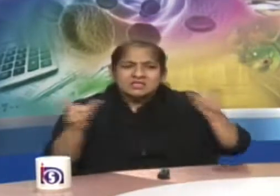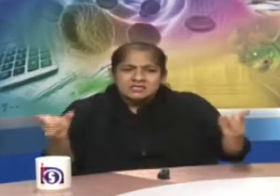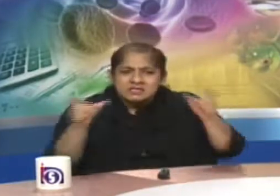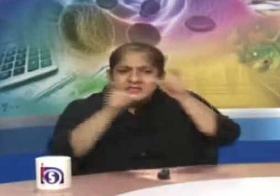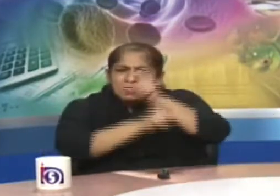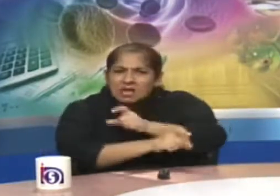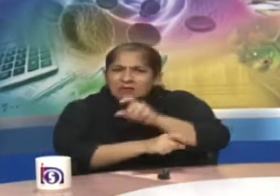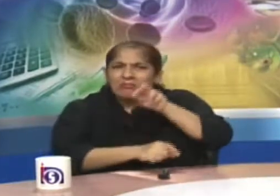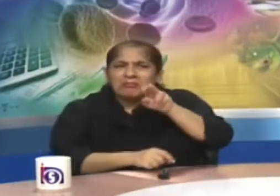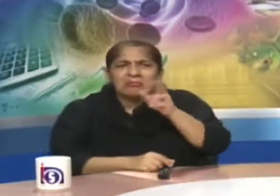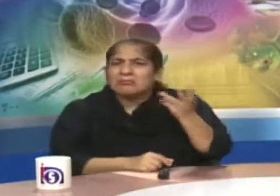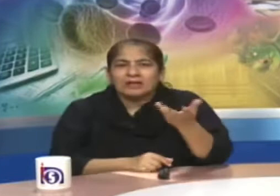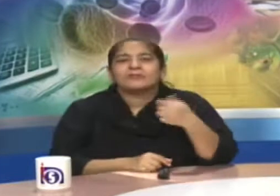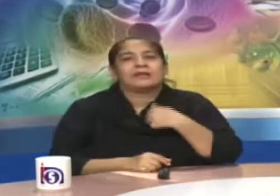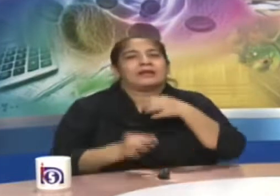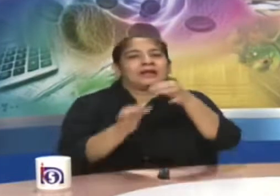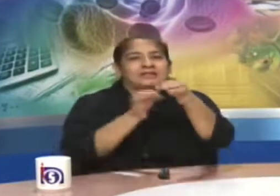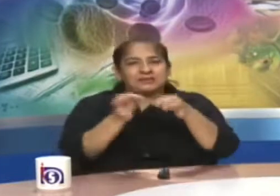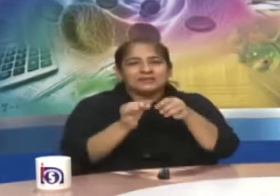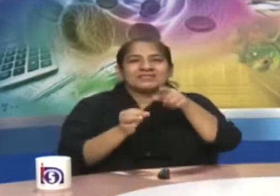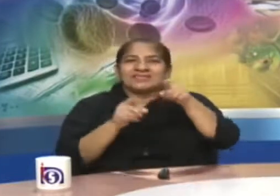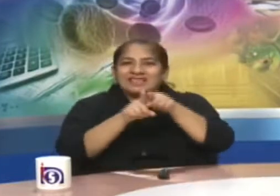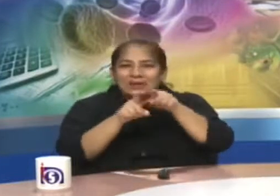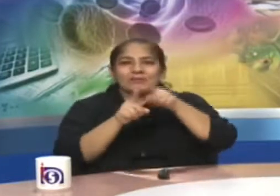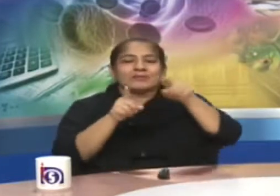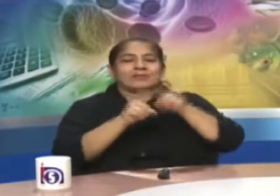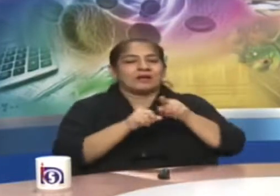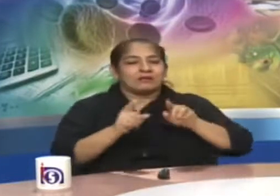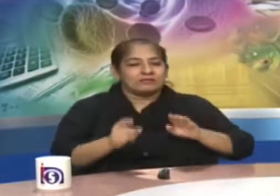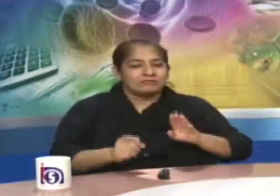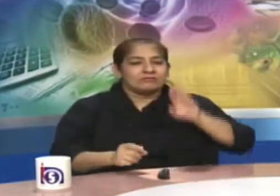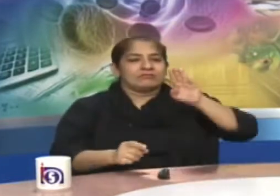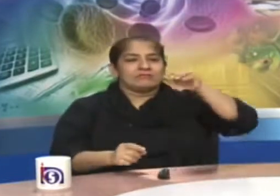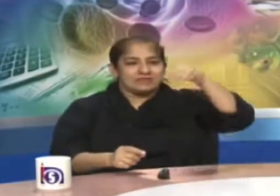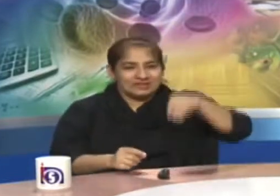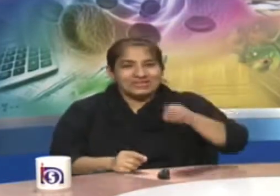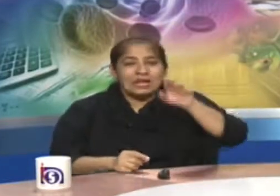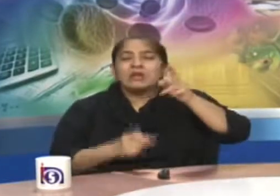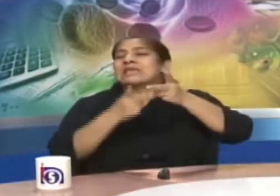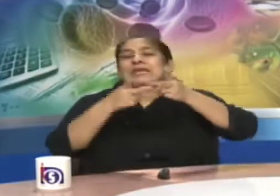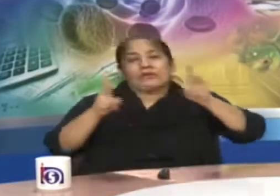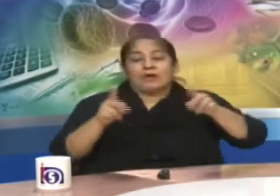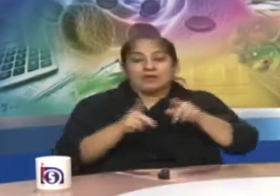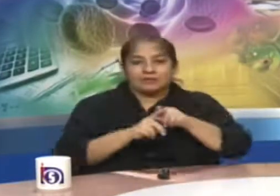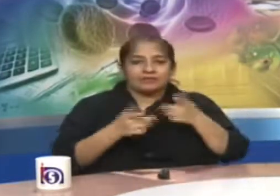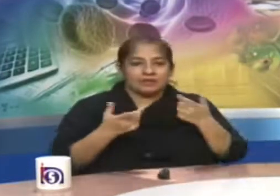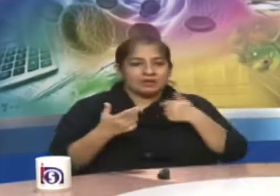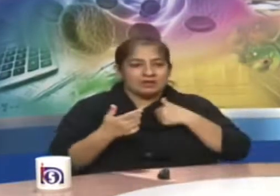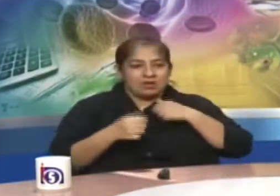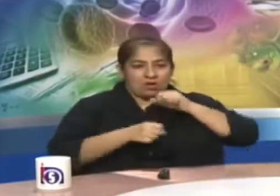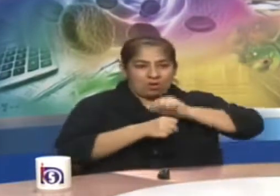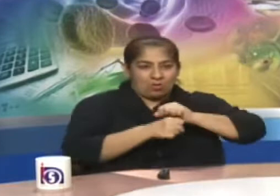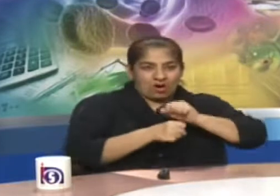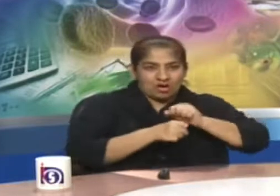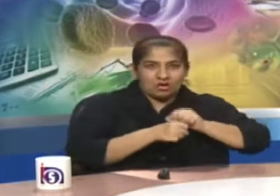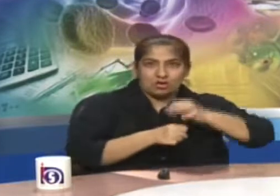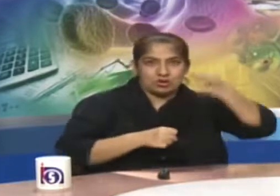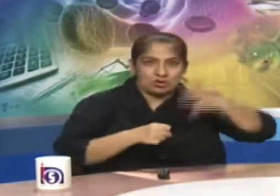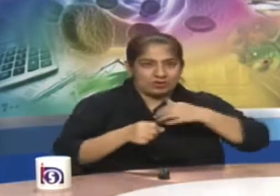Stock exchange, this is the sign. Let me explain you the meaning of exchange. What kind of exchange is this?